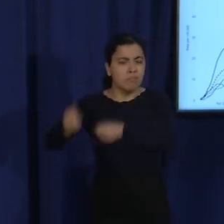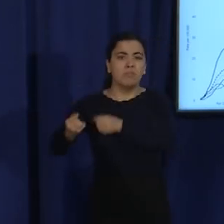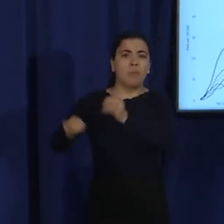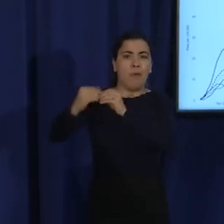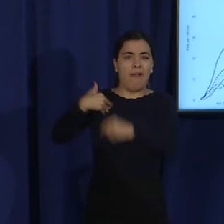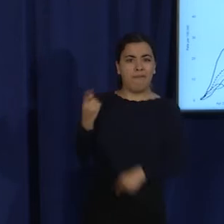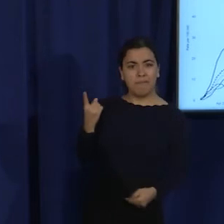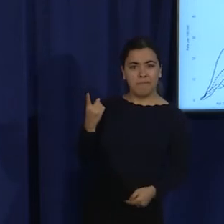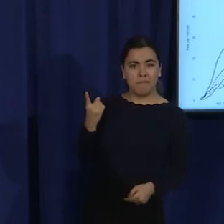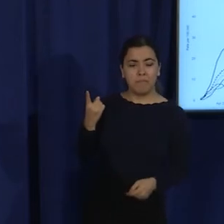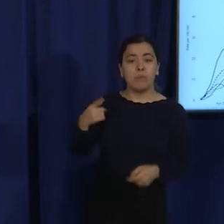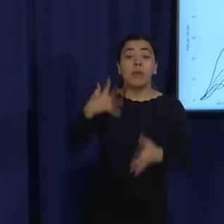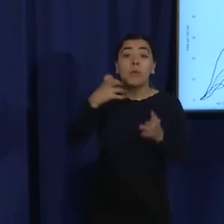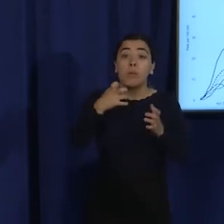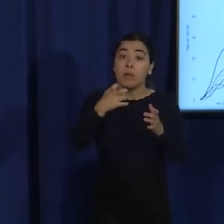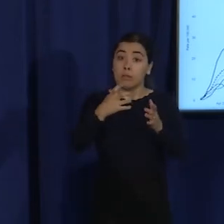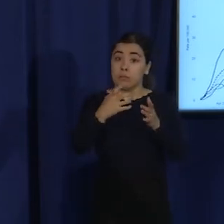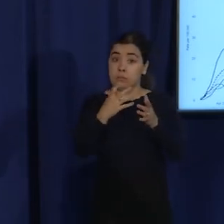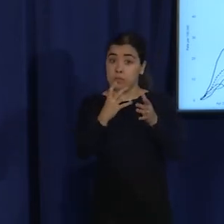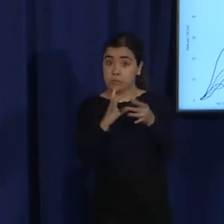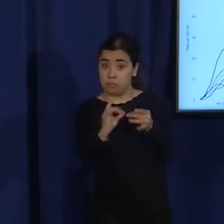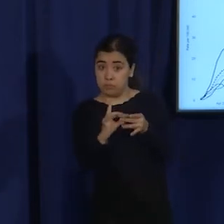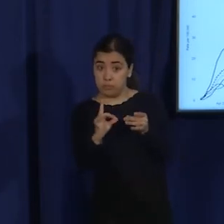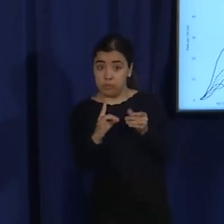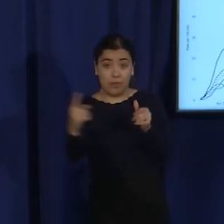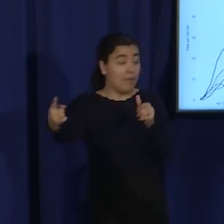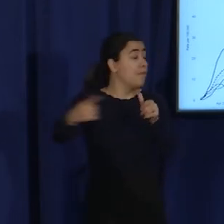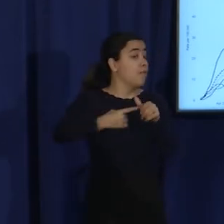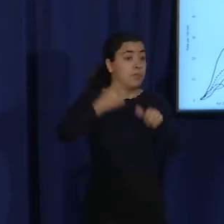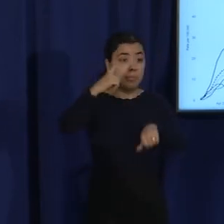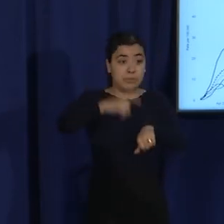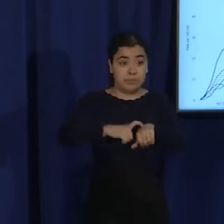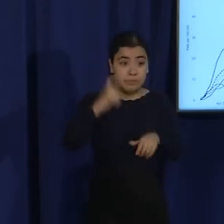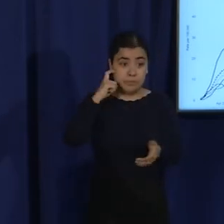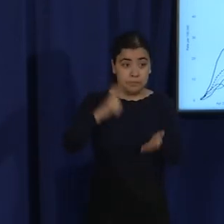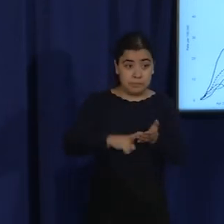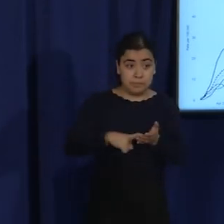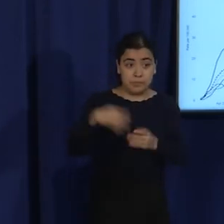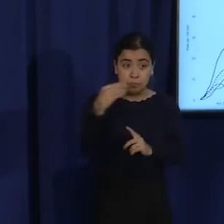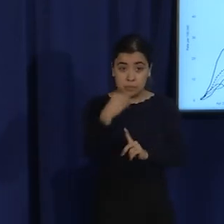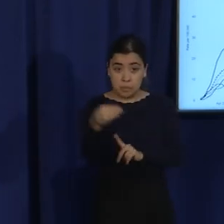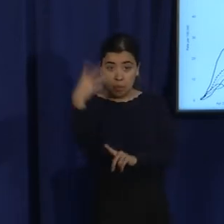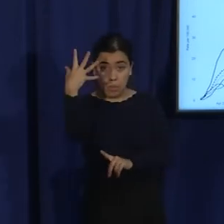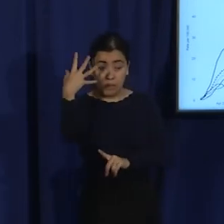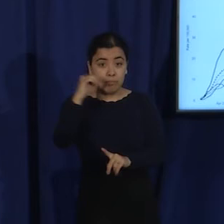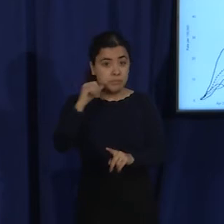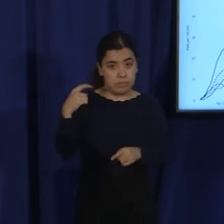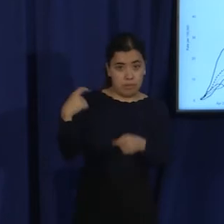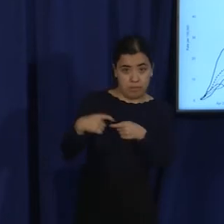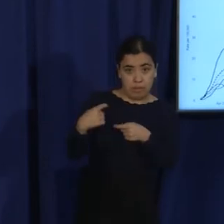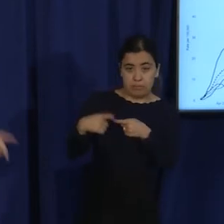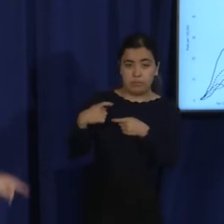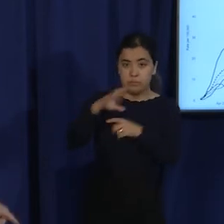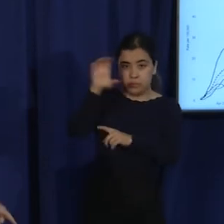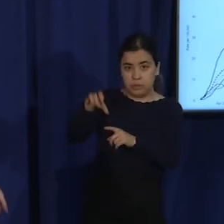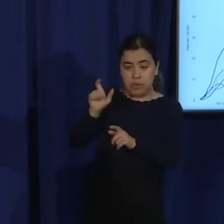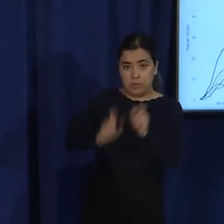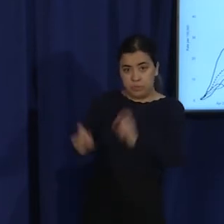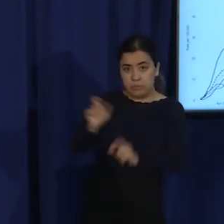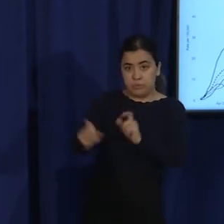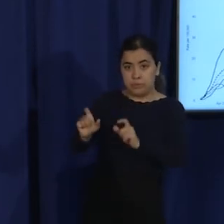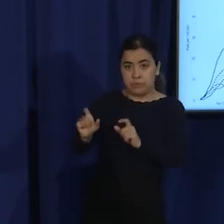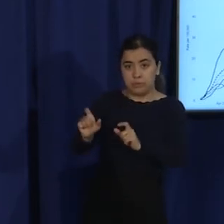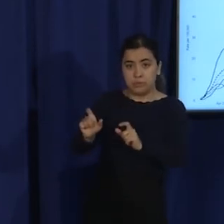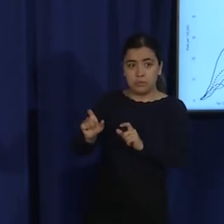the first time this week, among white non-Latinx Chicagoans, we are seeing rates of COVID that